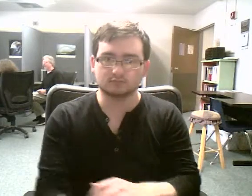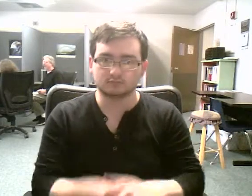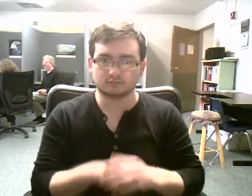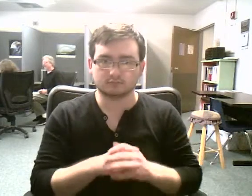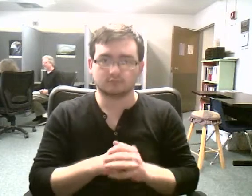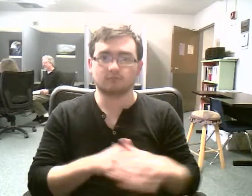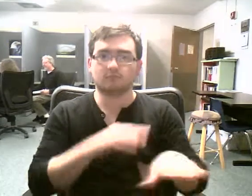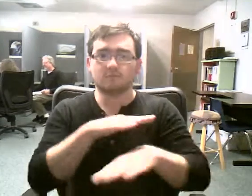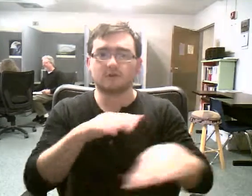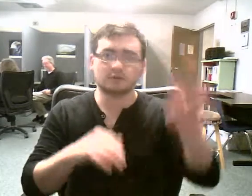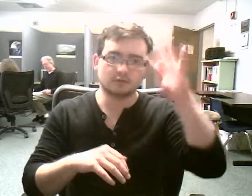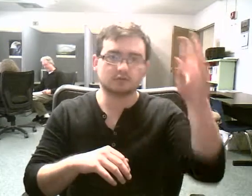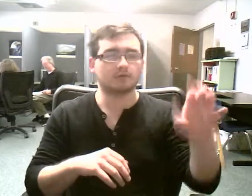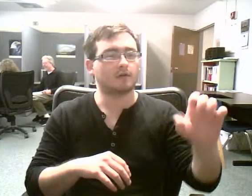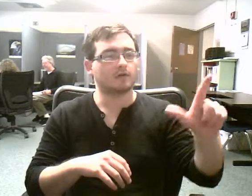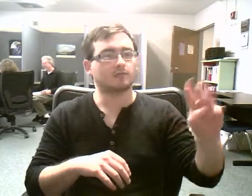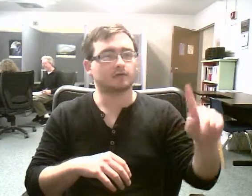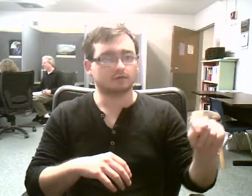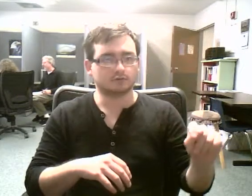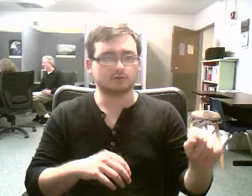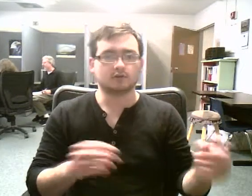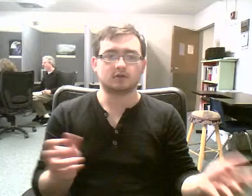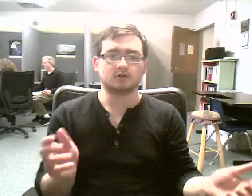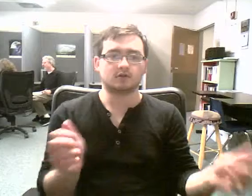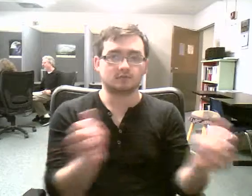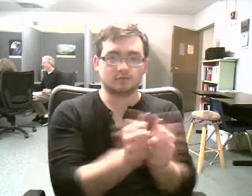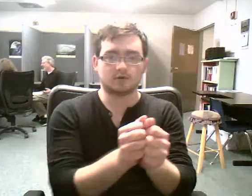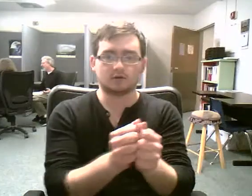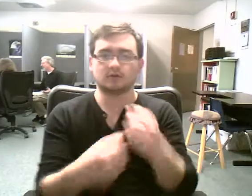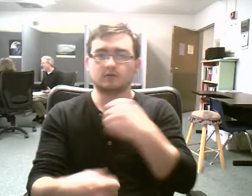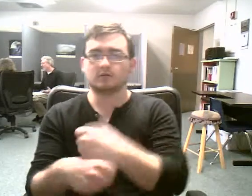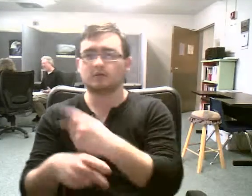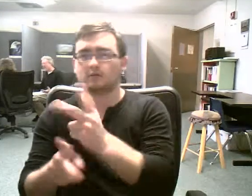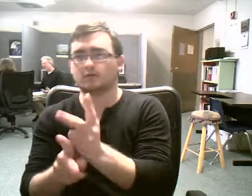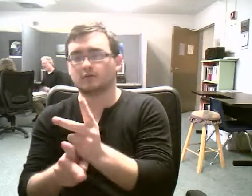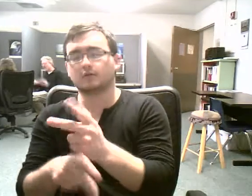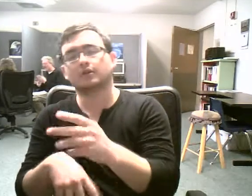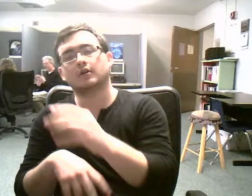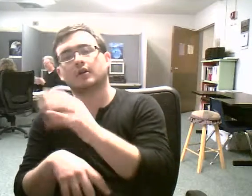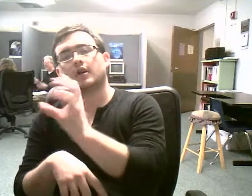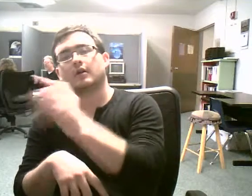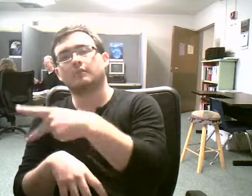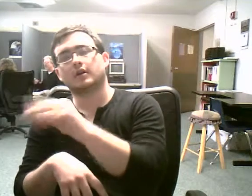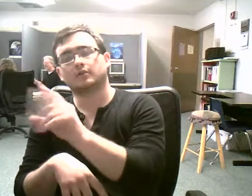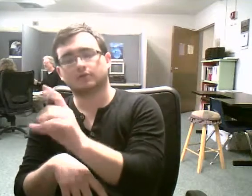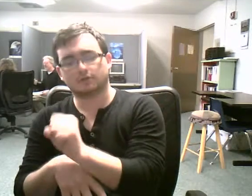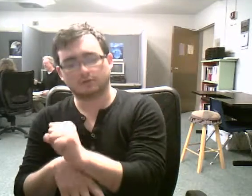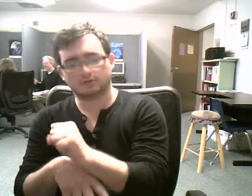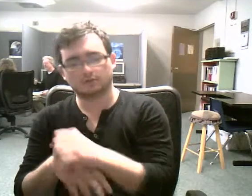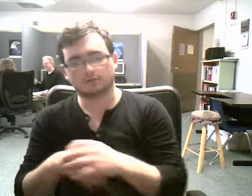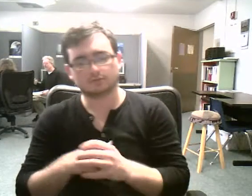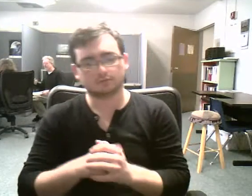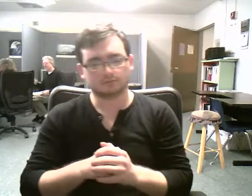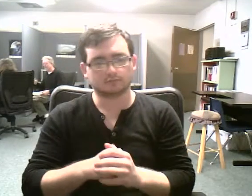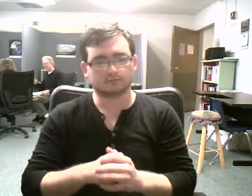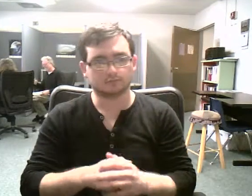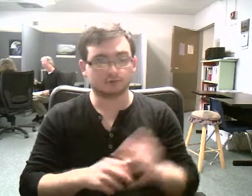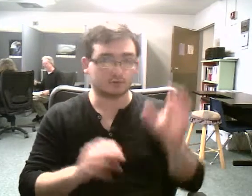Here is another example of a synthesis. Potassium, which we have here, is a metal, and chlorine is a diatomic